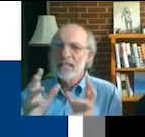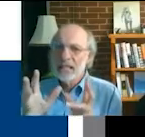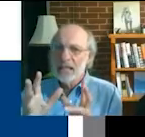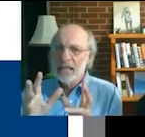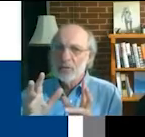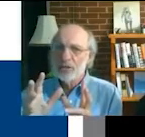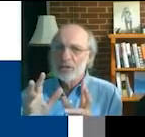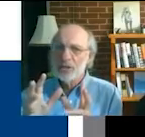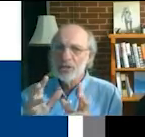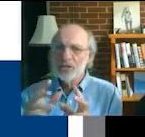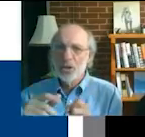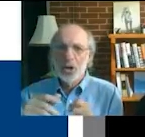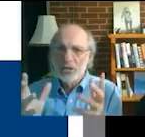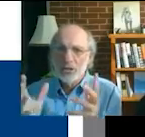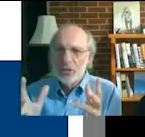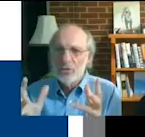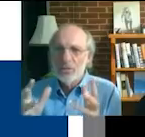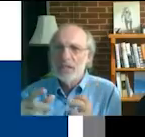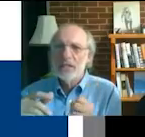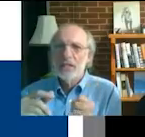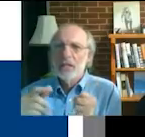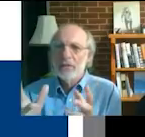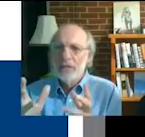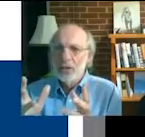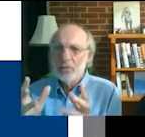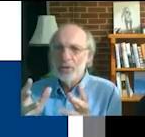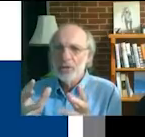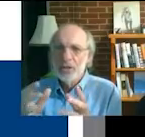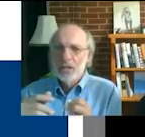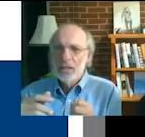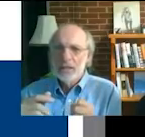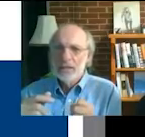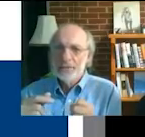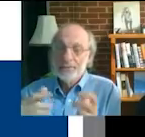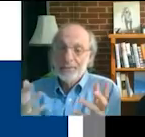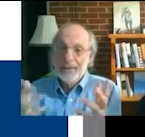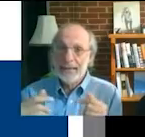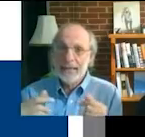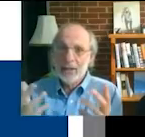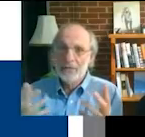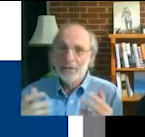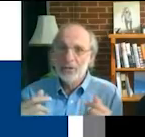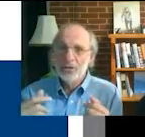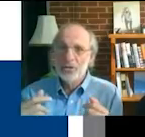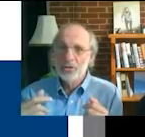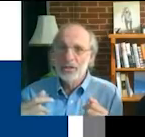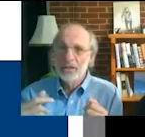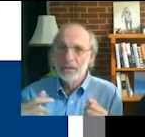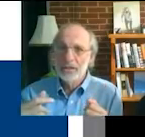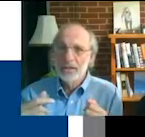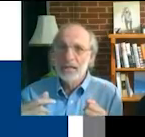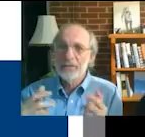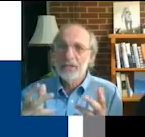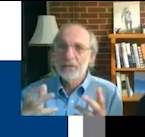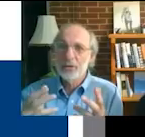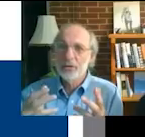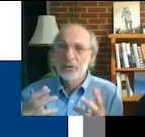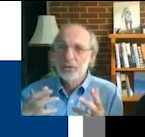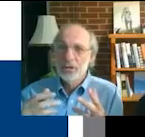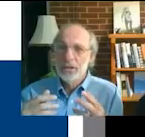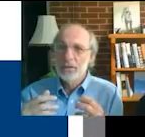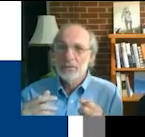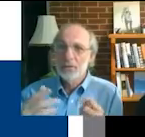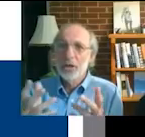a sign language is always going to be available. And I often joke that I've